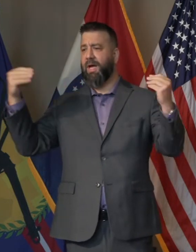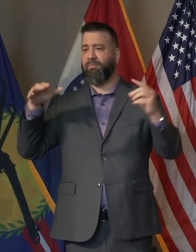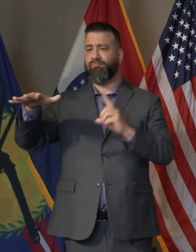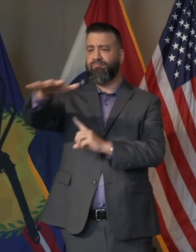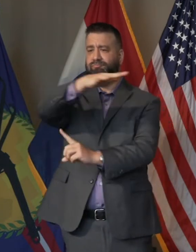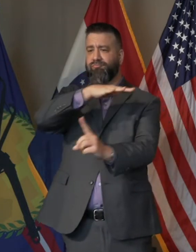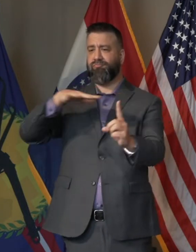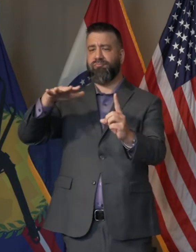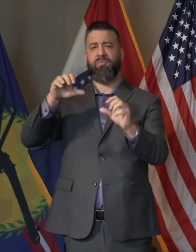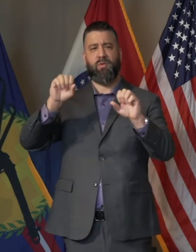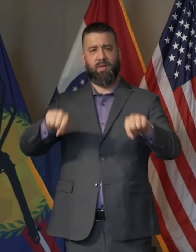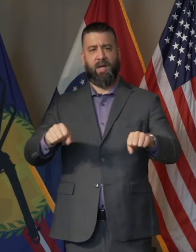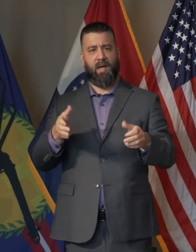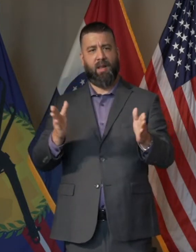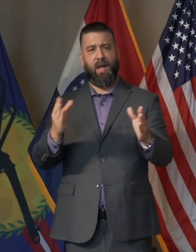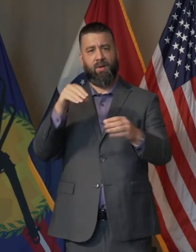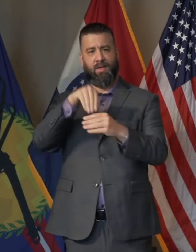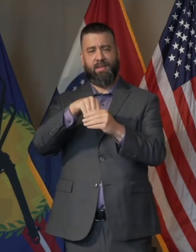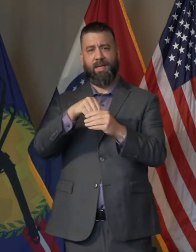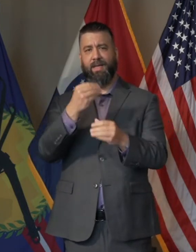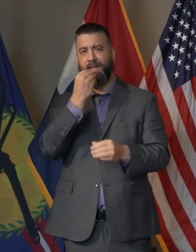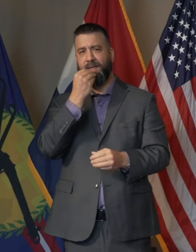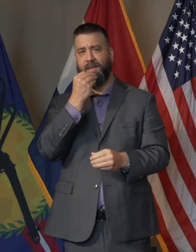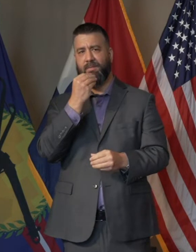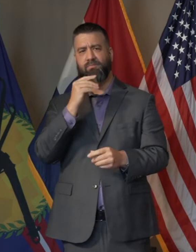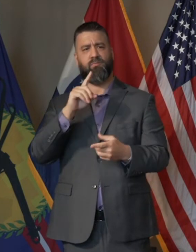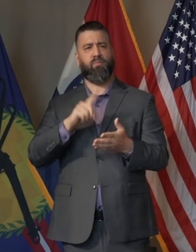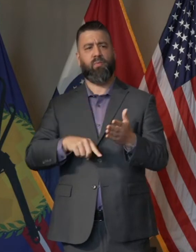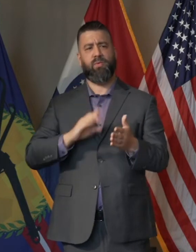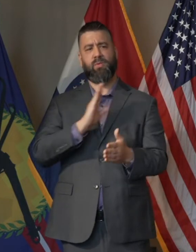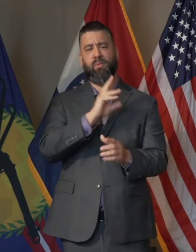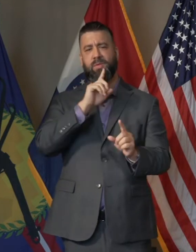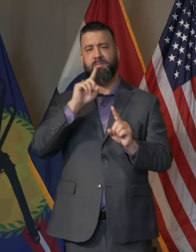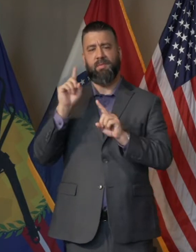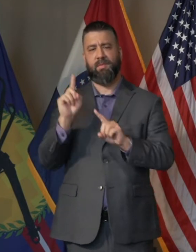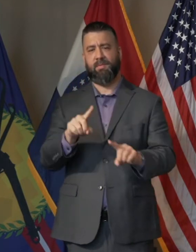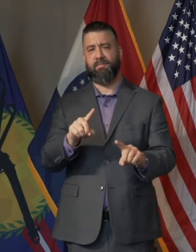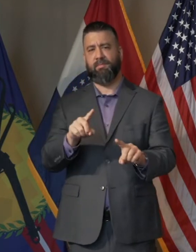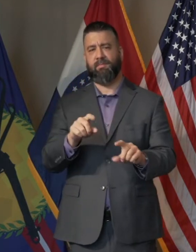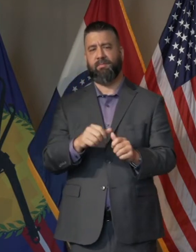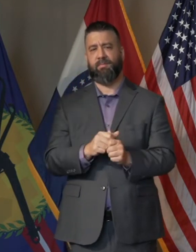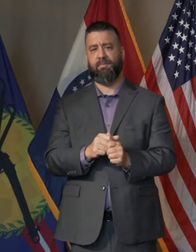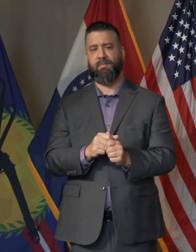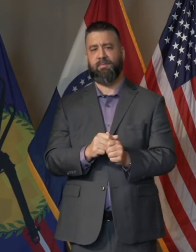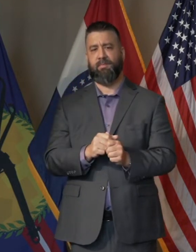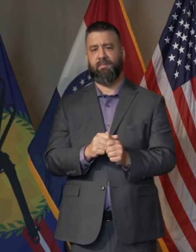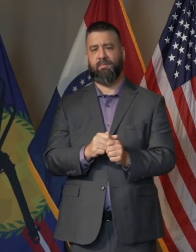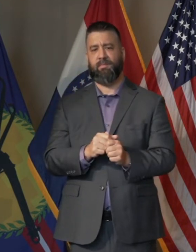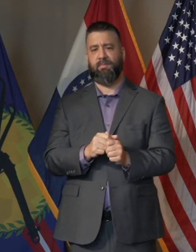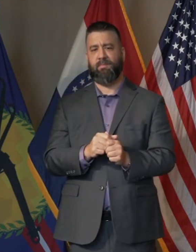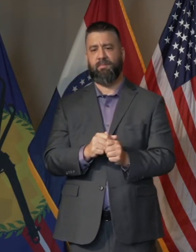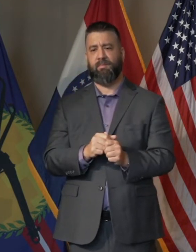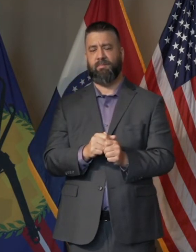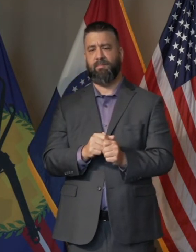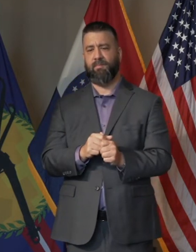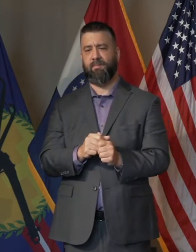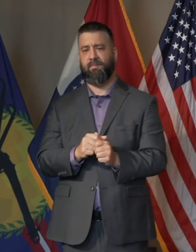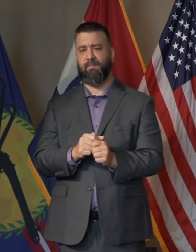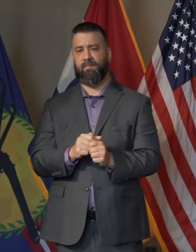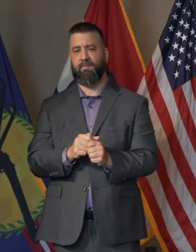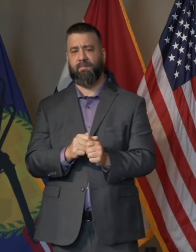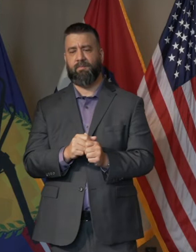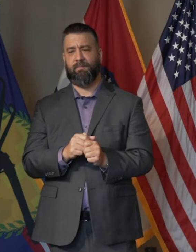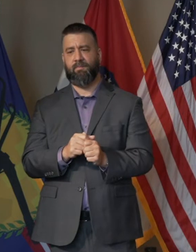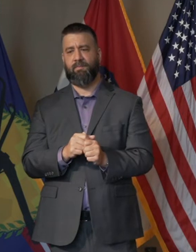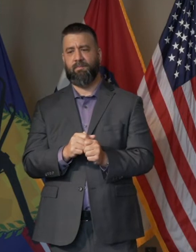counties are still allowing indoor dining. What's your response to that, and is there a case to be made there for some